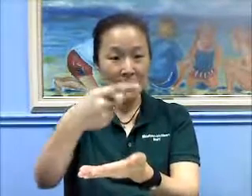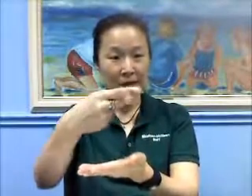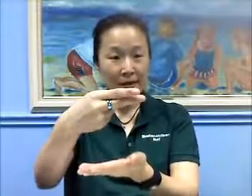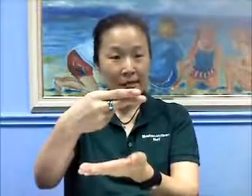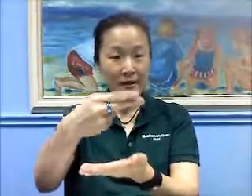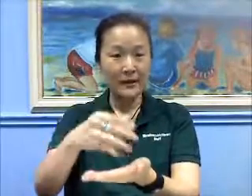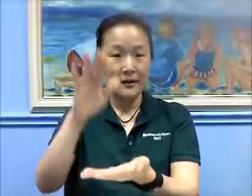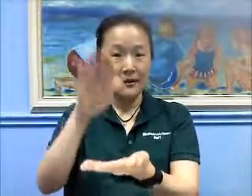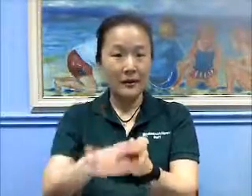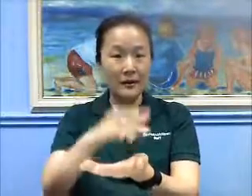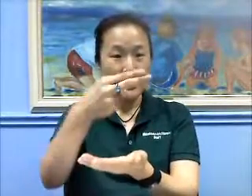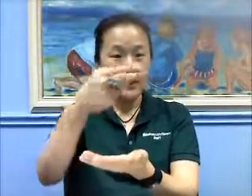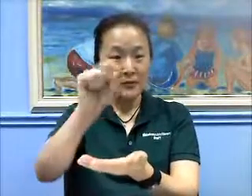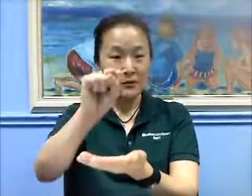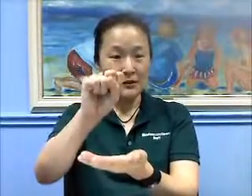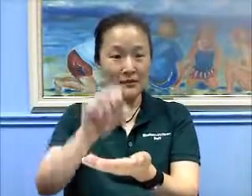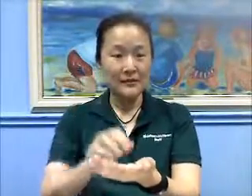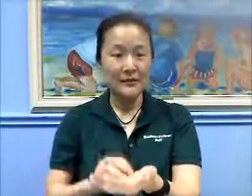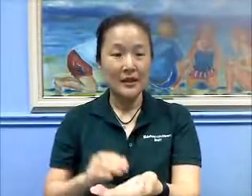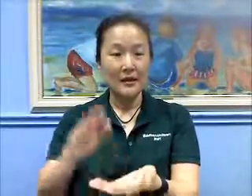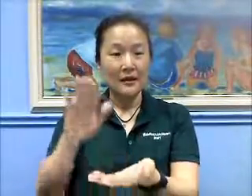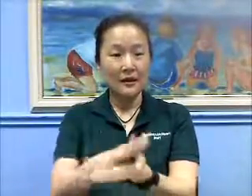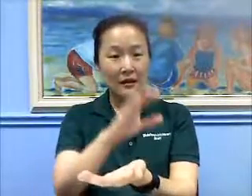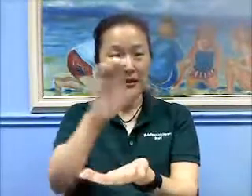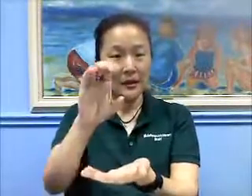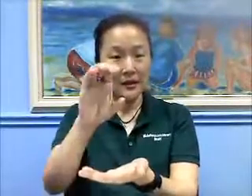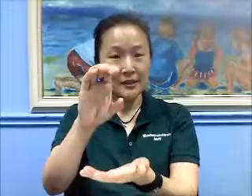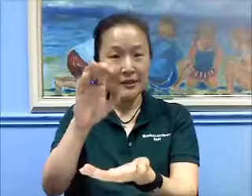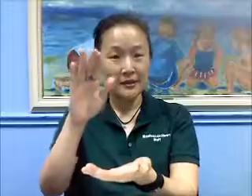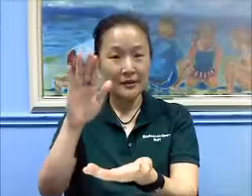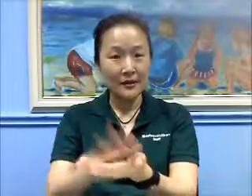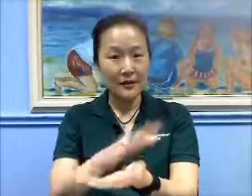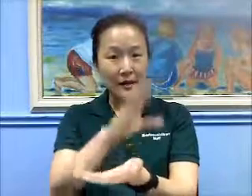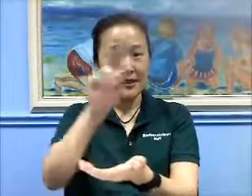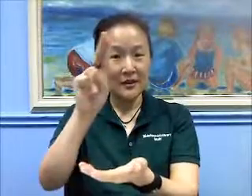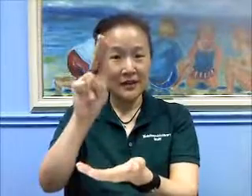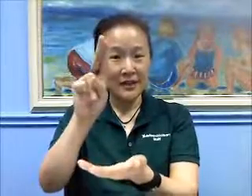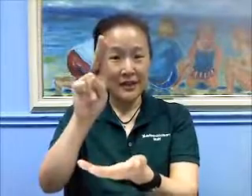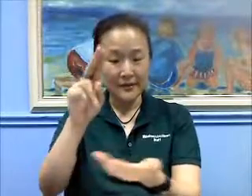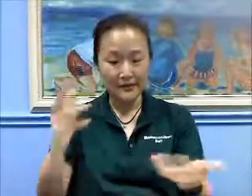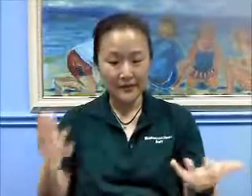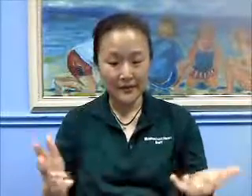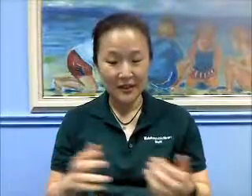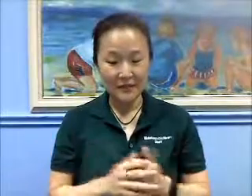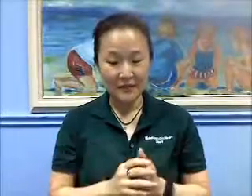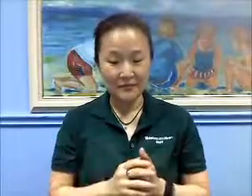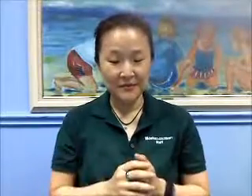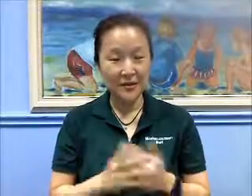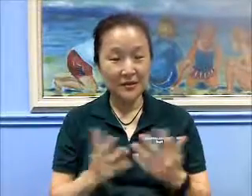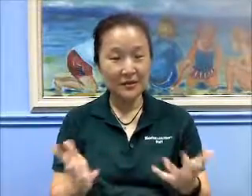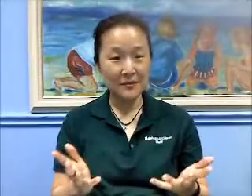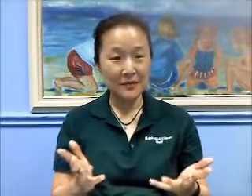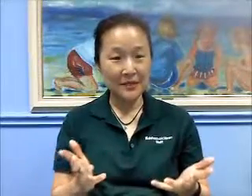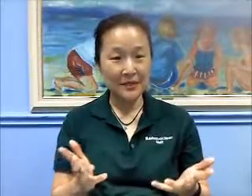high, high school, college, and university. So those are the places